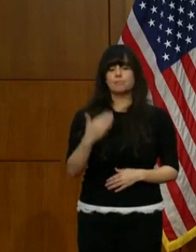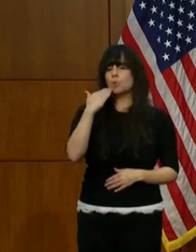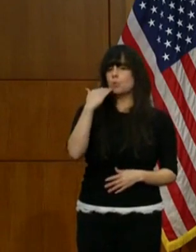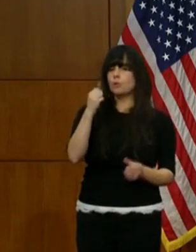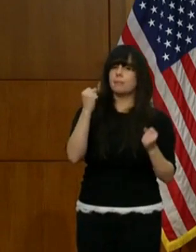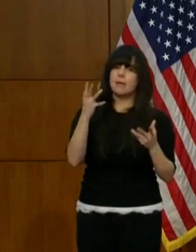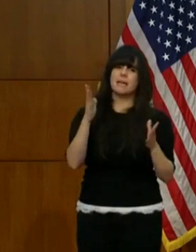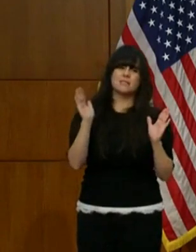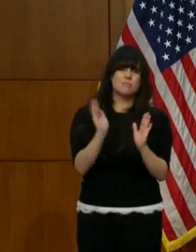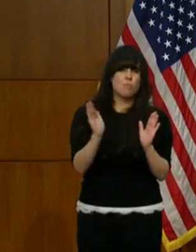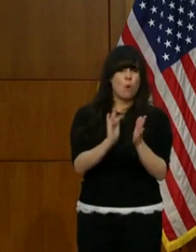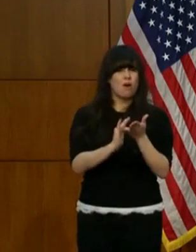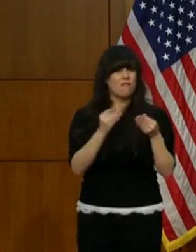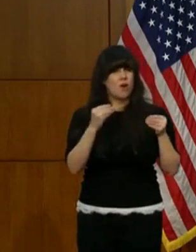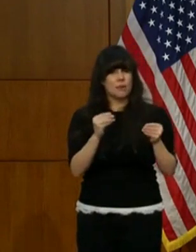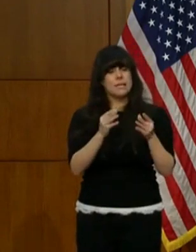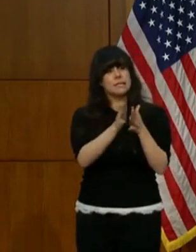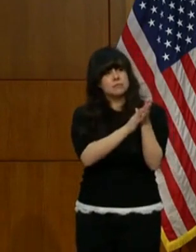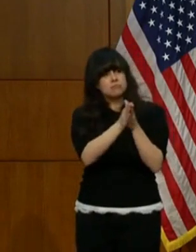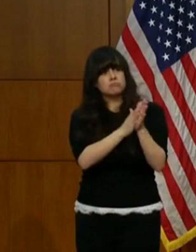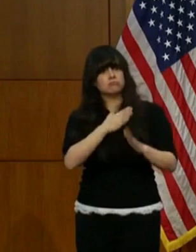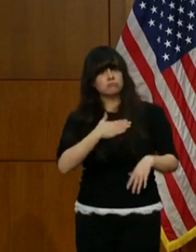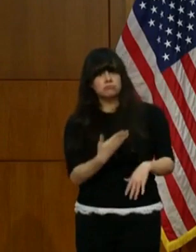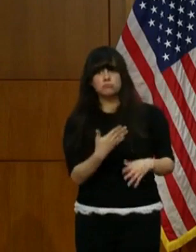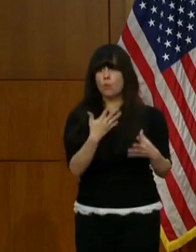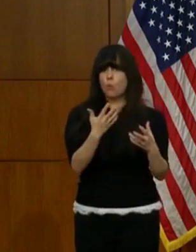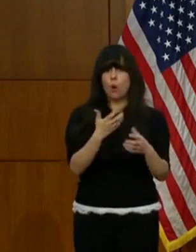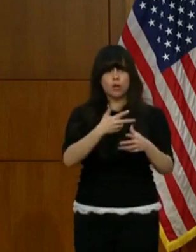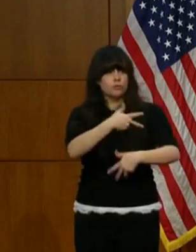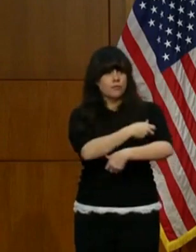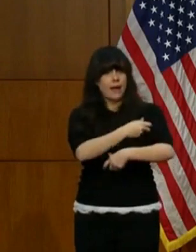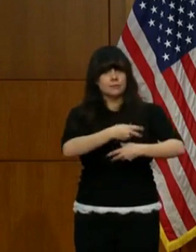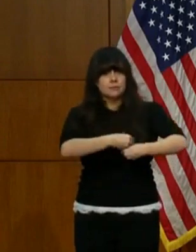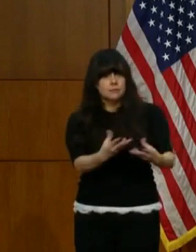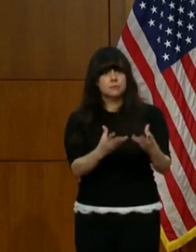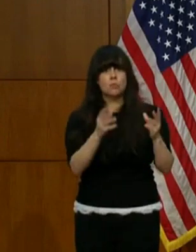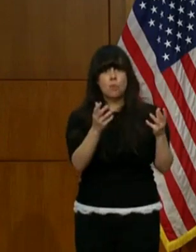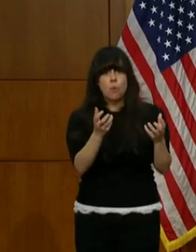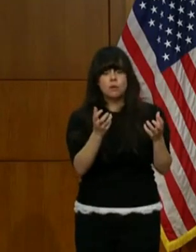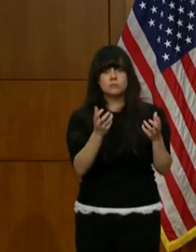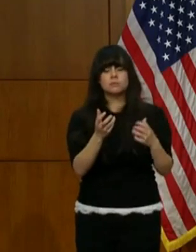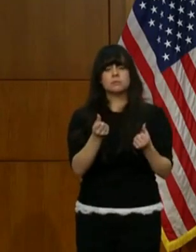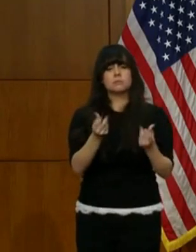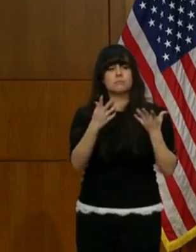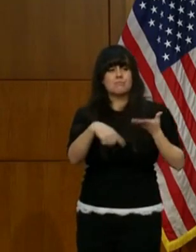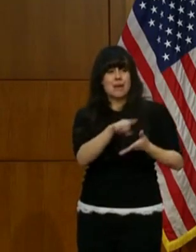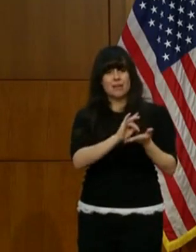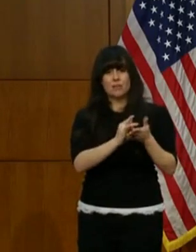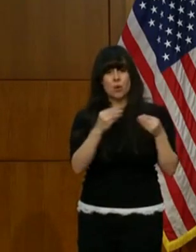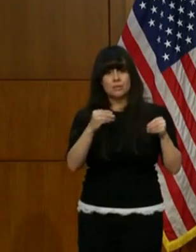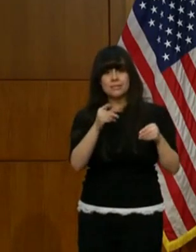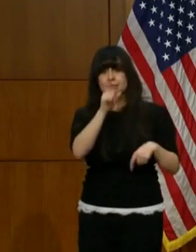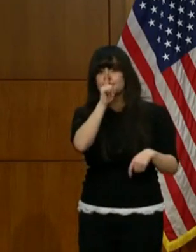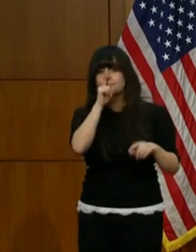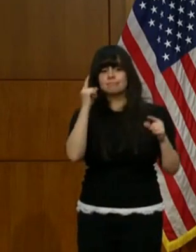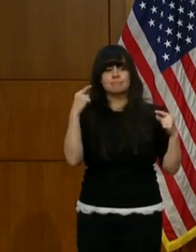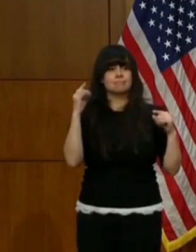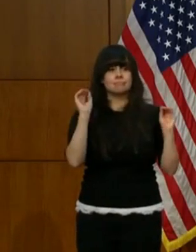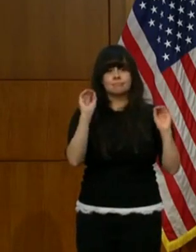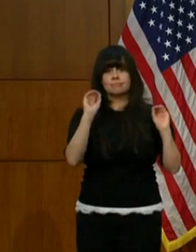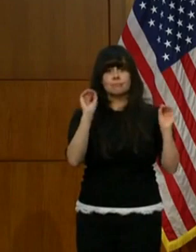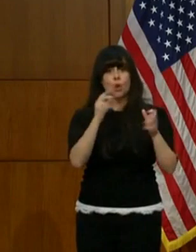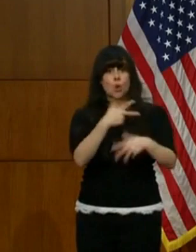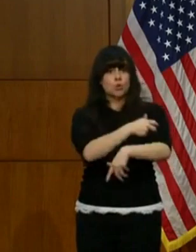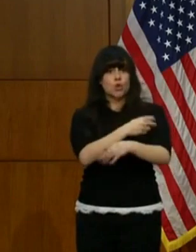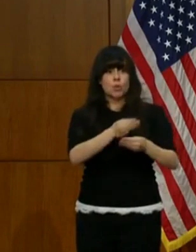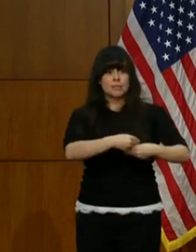pharmacies are willing and eager to vaccinate their patients. Many of those pharmacies haven't gotten any doses yet